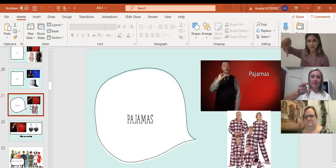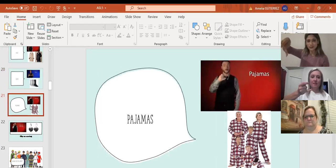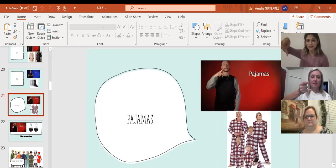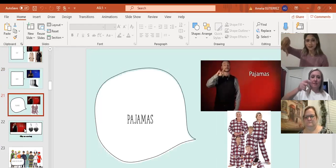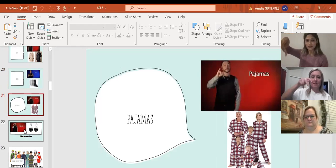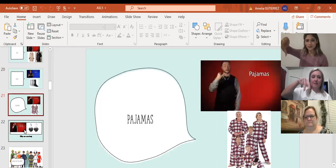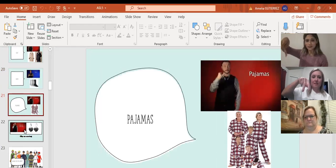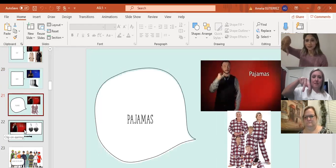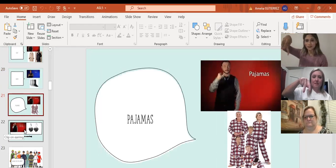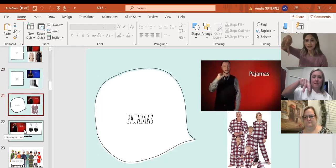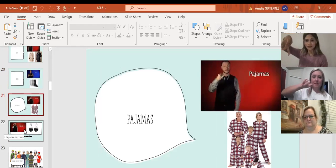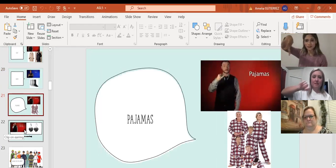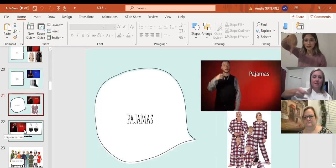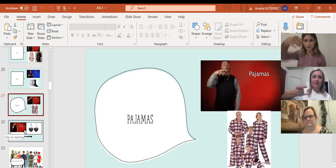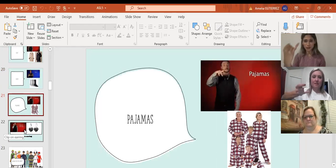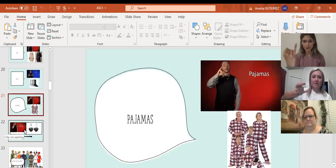So the letter P